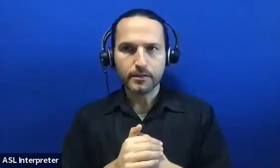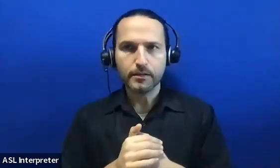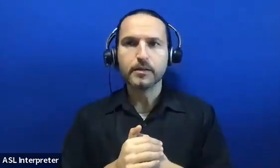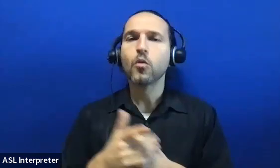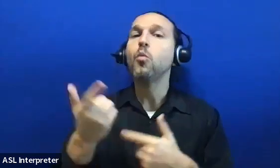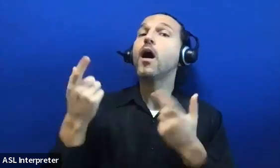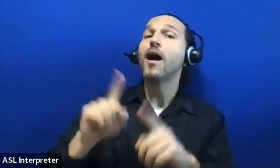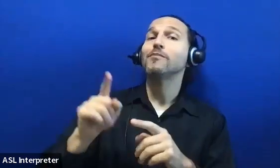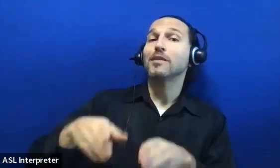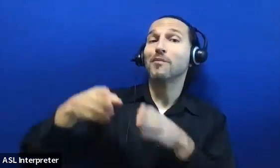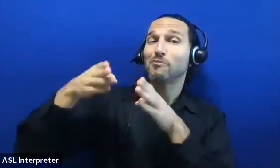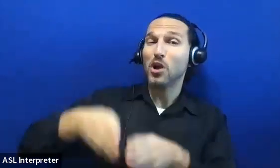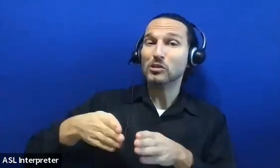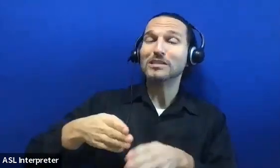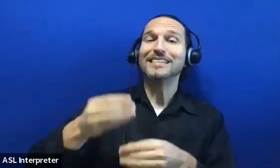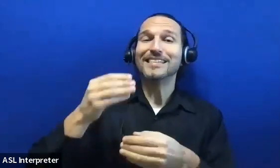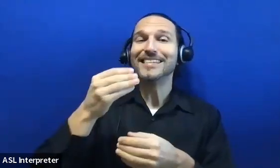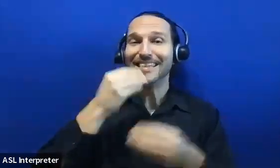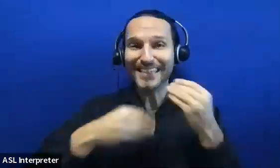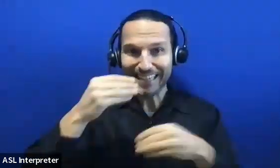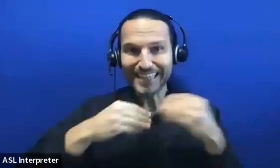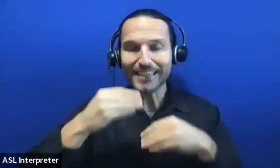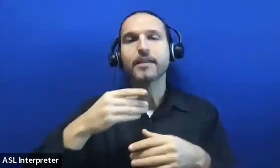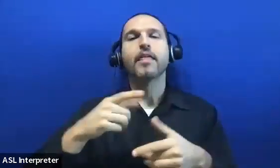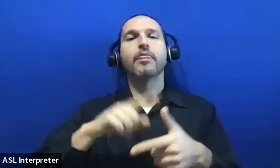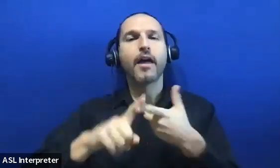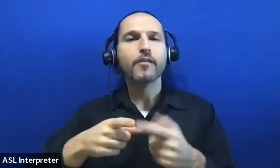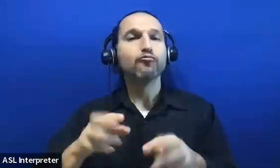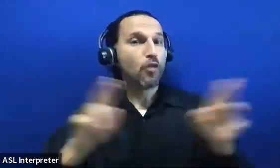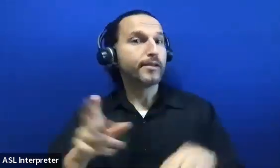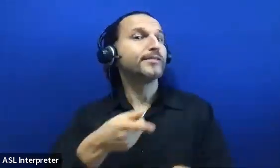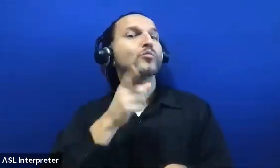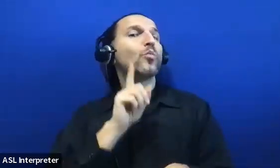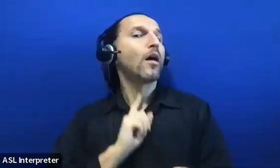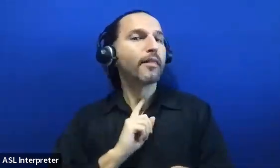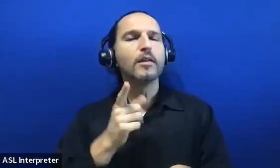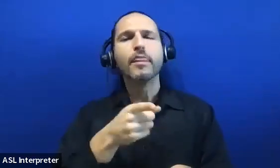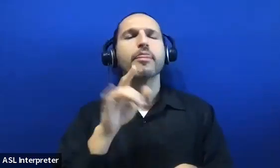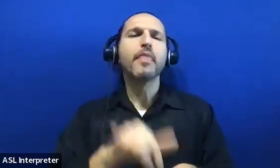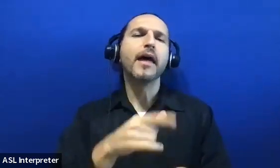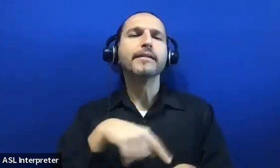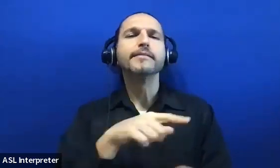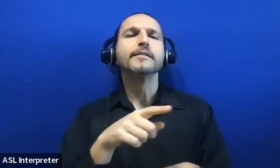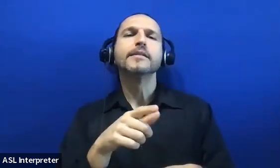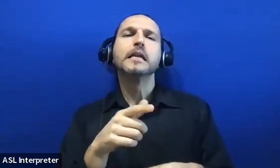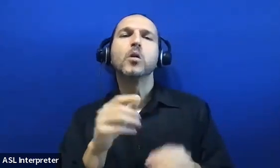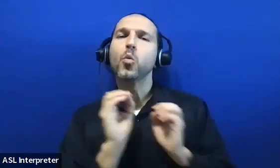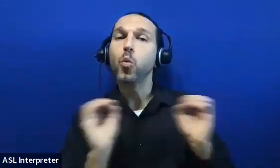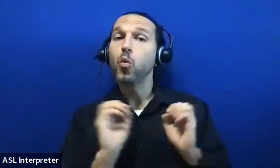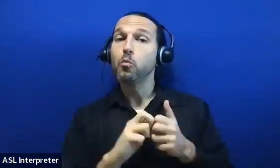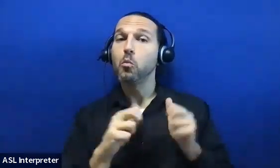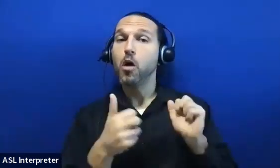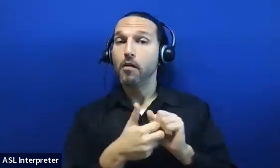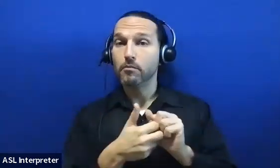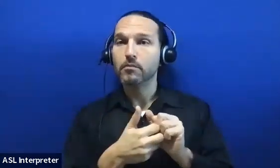we eat and when we swallow. And this is in people who do not have any difficulty. So I'd like us to first